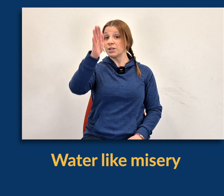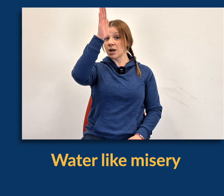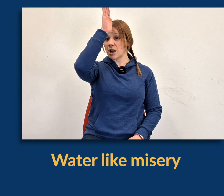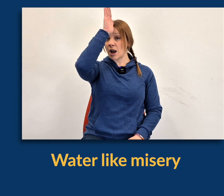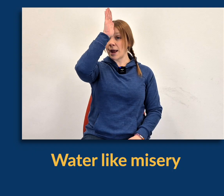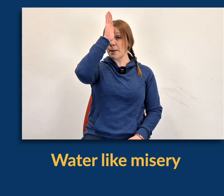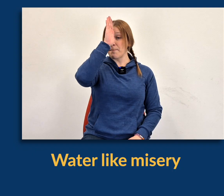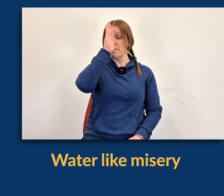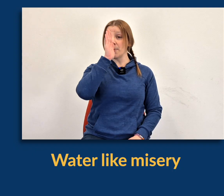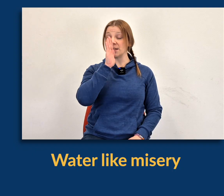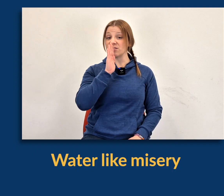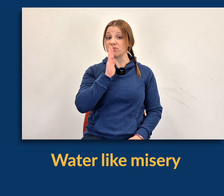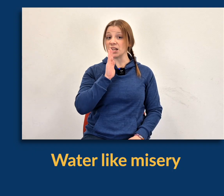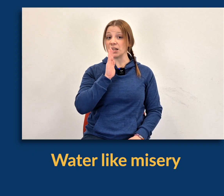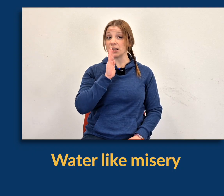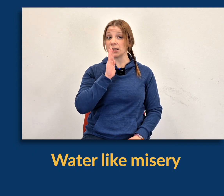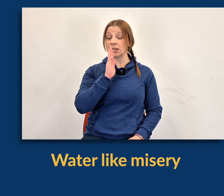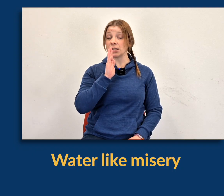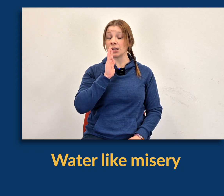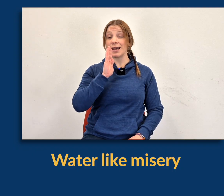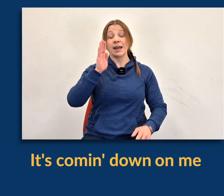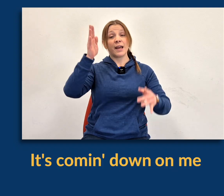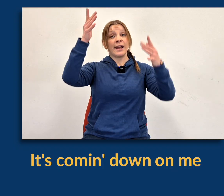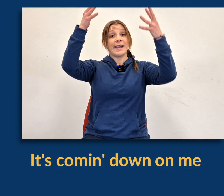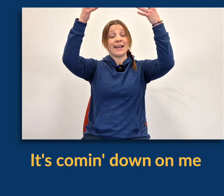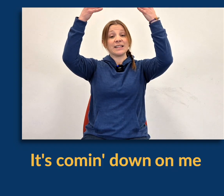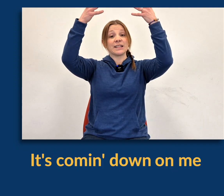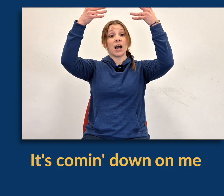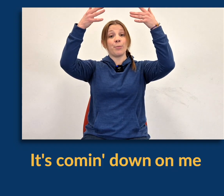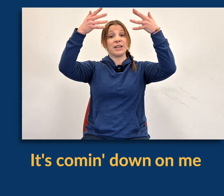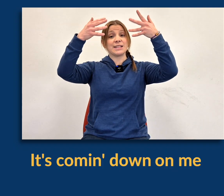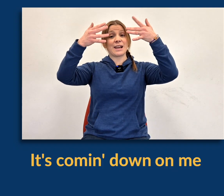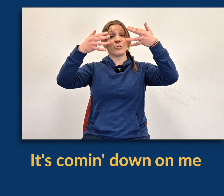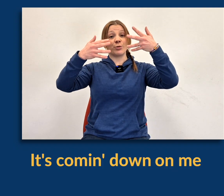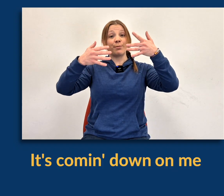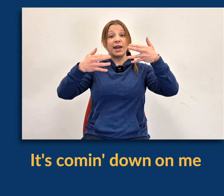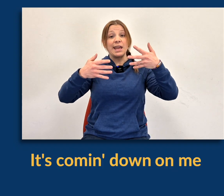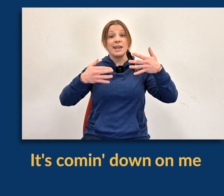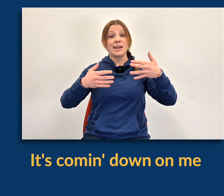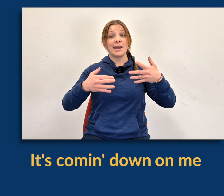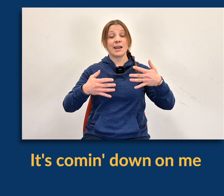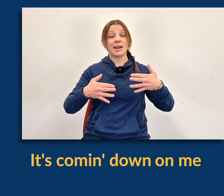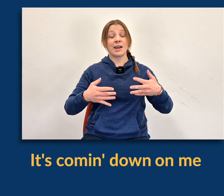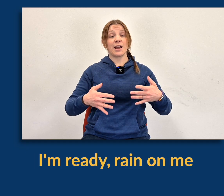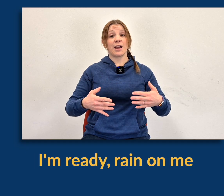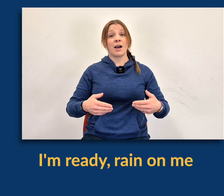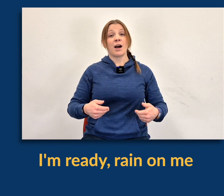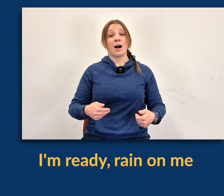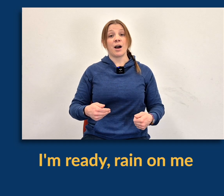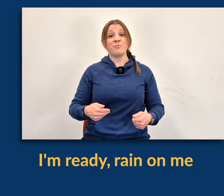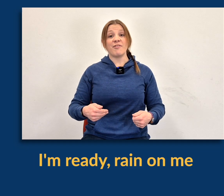Water like misery. It's coming down on me. I'm